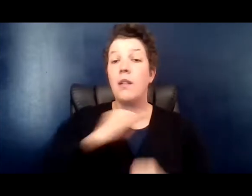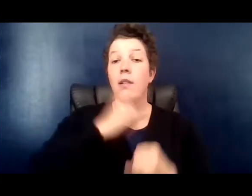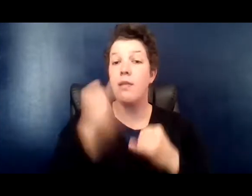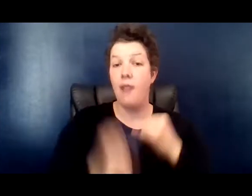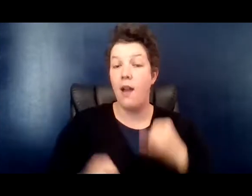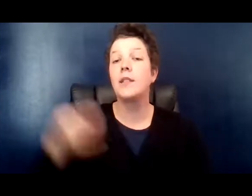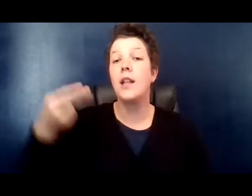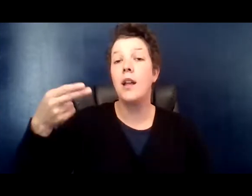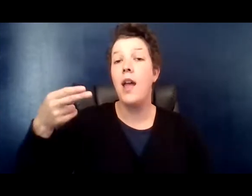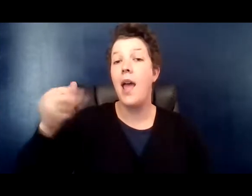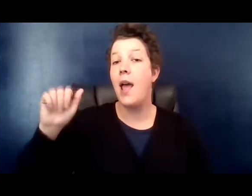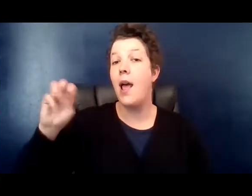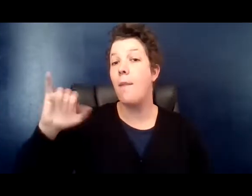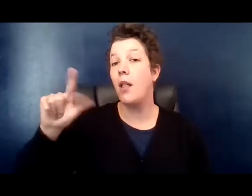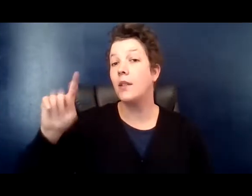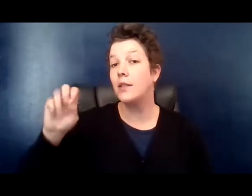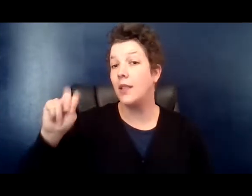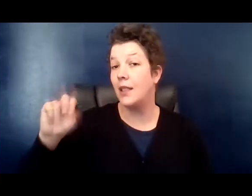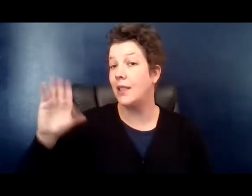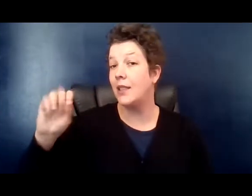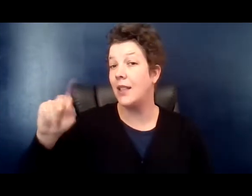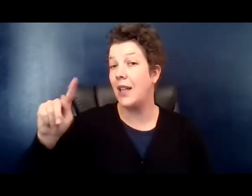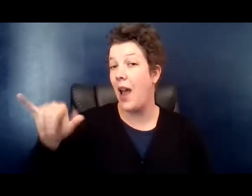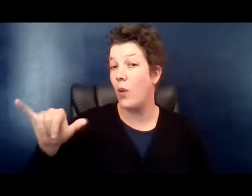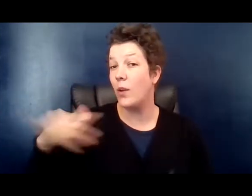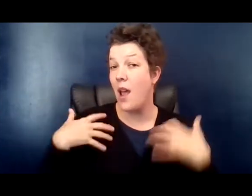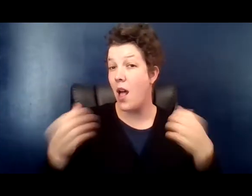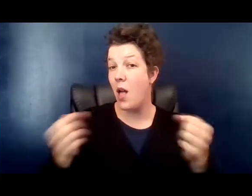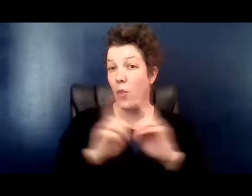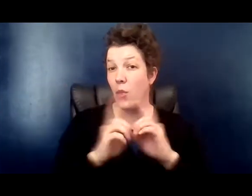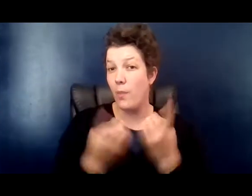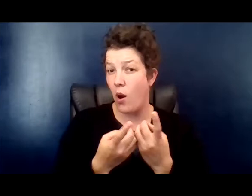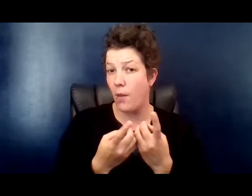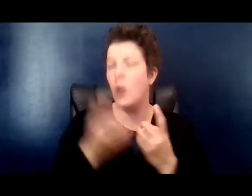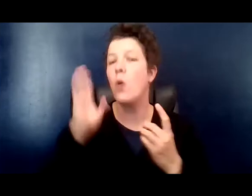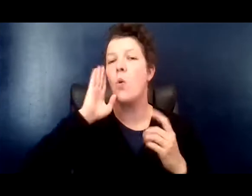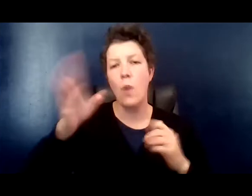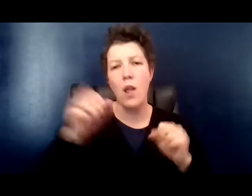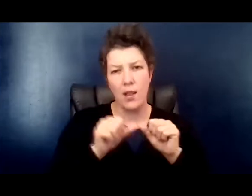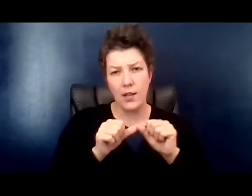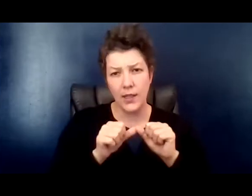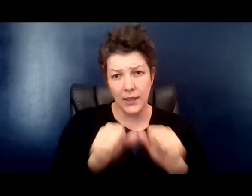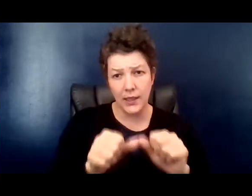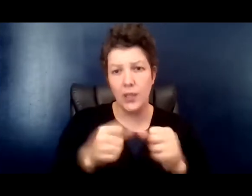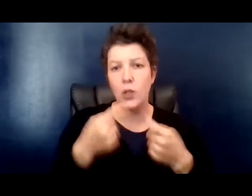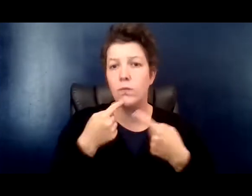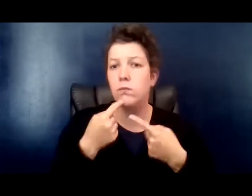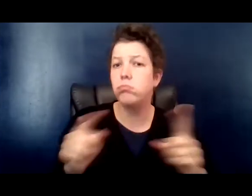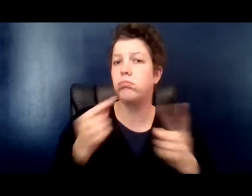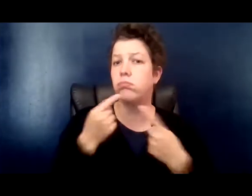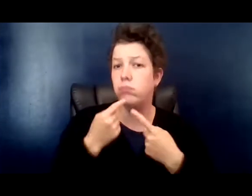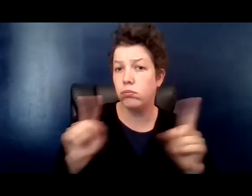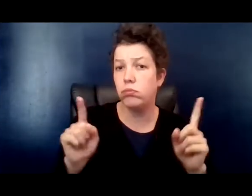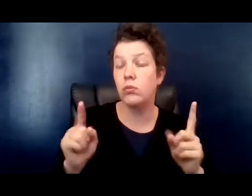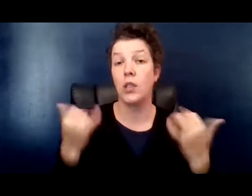us today, numerous times daily, and obviously will continue to do so. To date, we